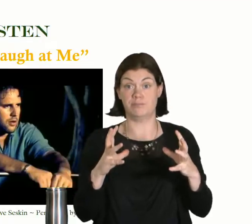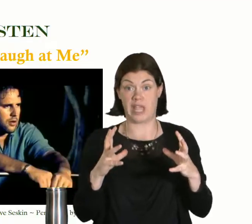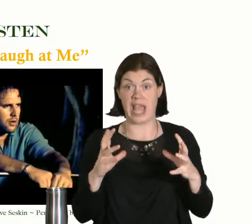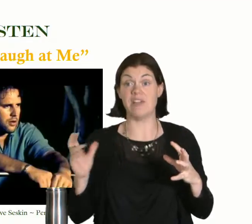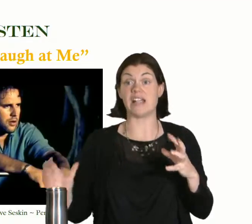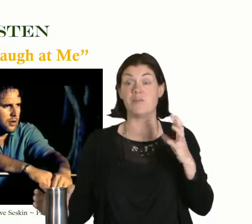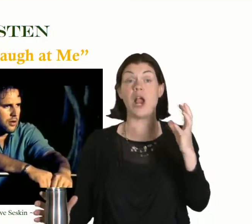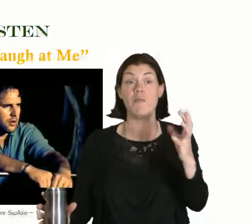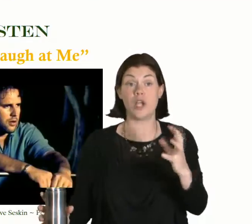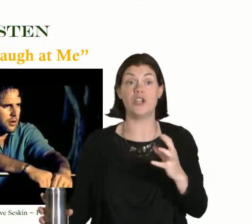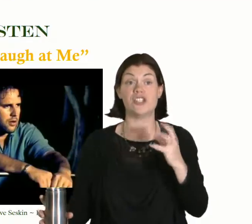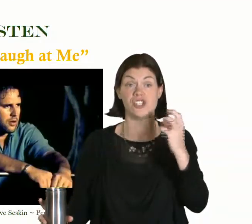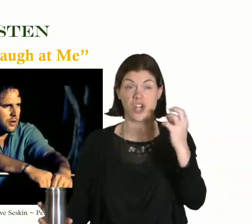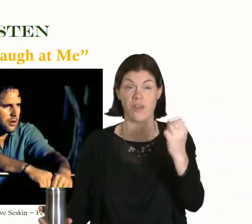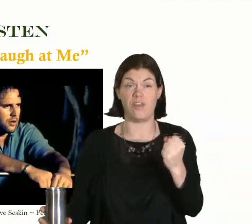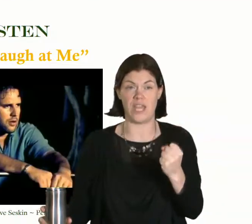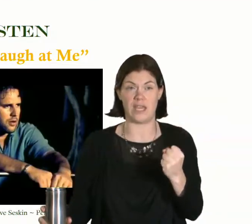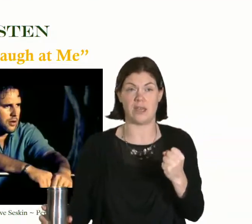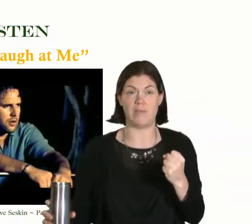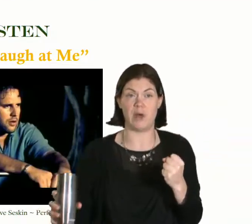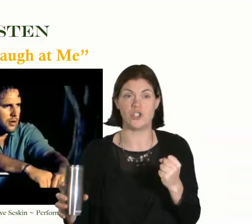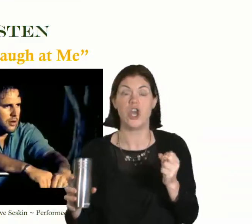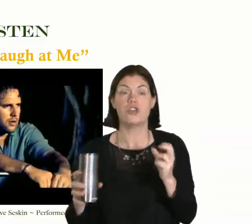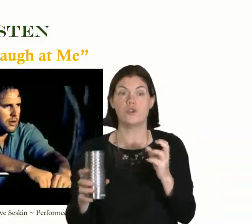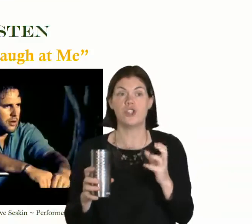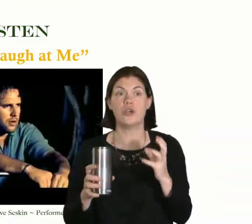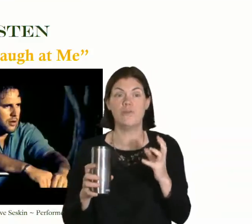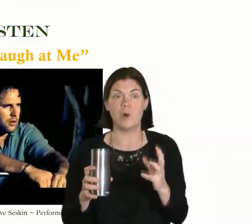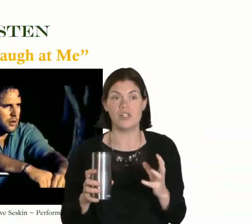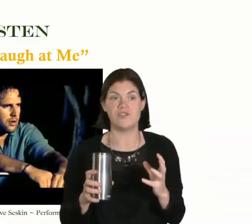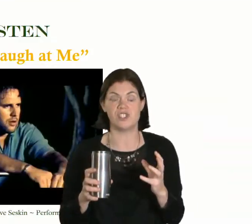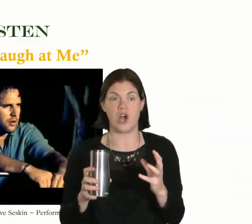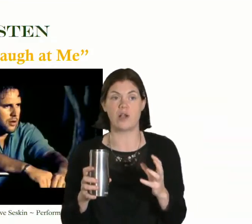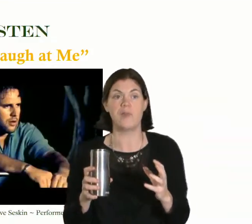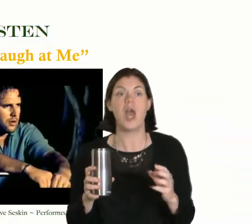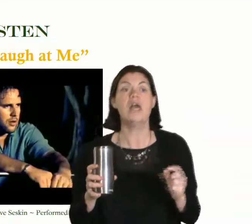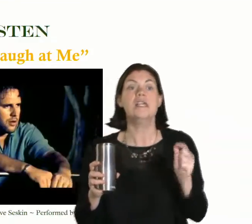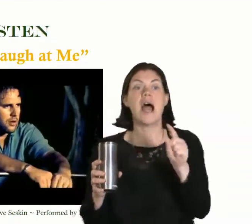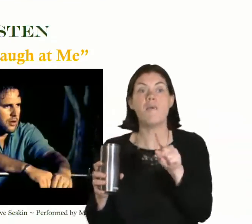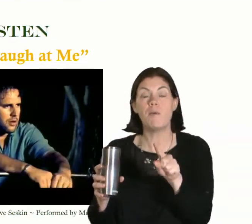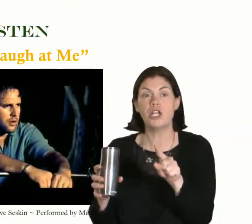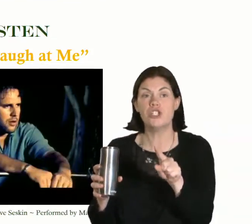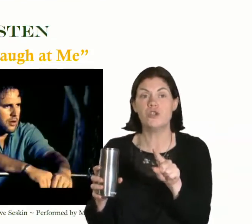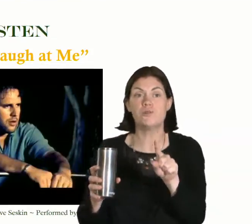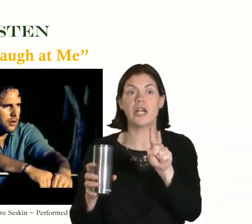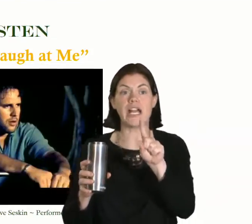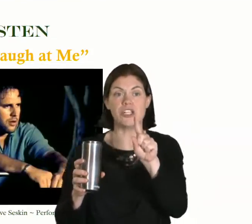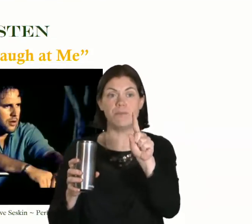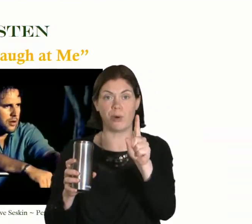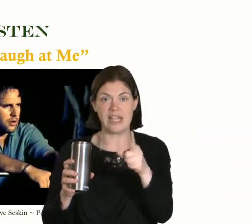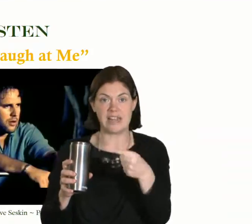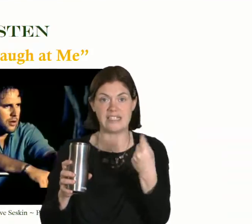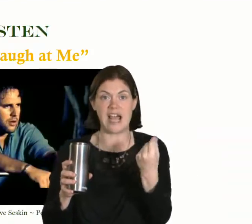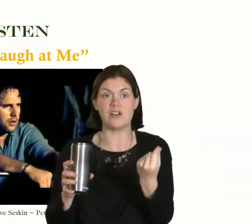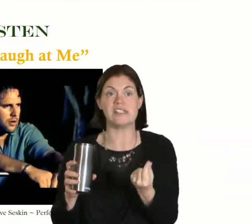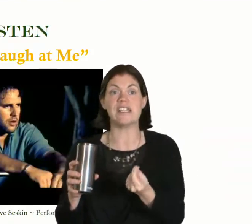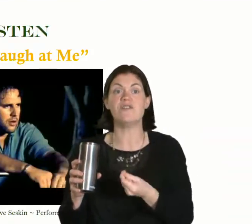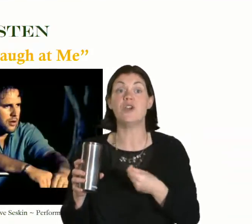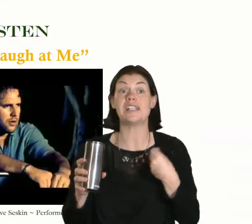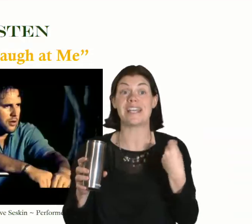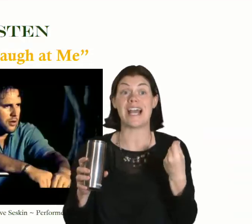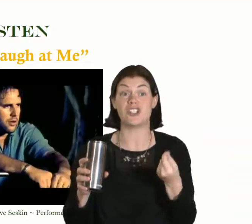song. Okay. That's where I want you guys to start thinking about. Those are the components of a song. Now what we're going to do is we're going to actually break that down